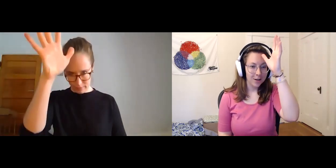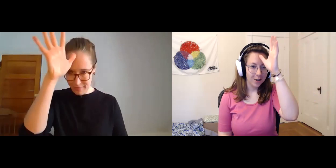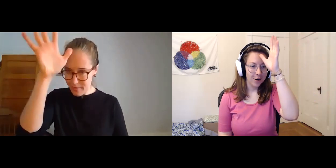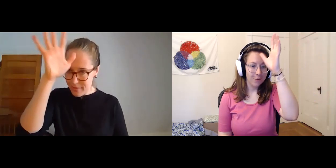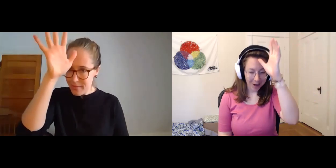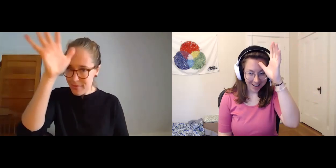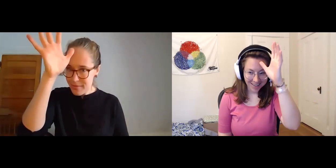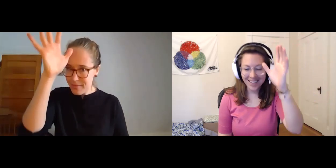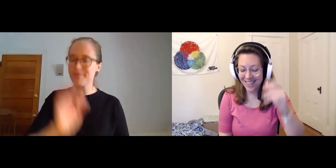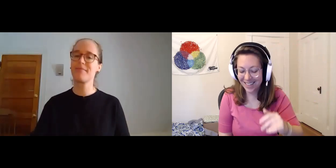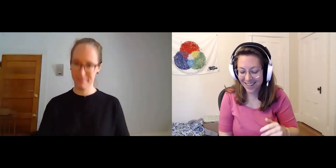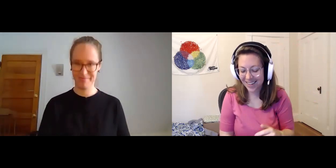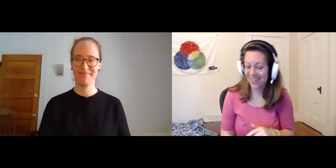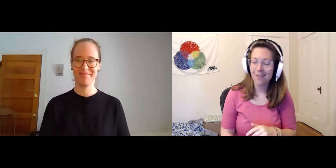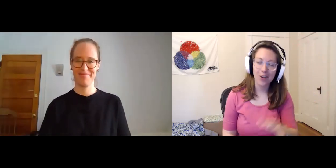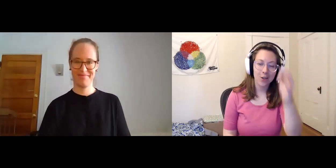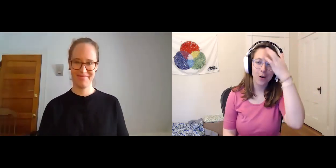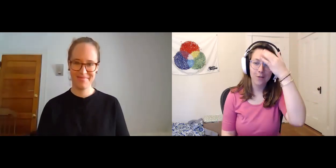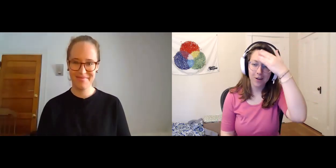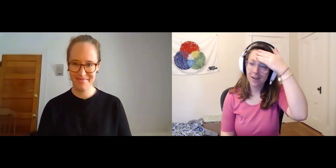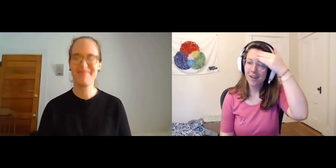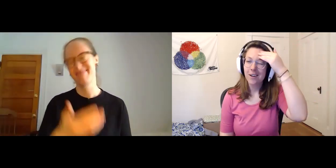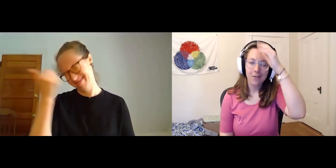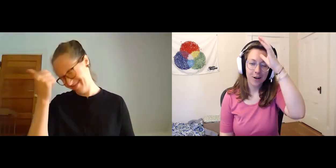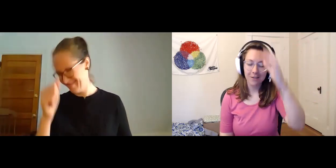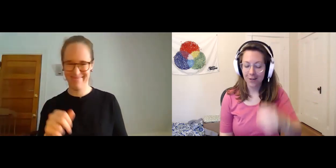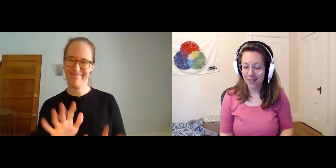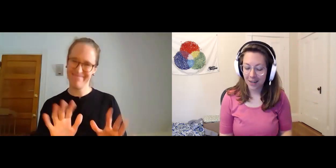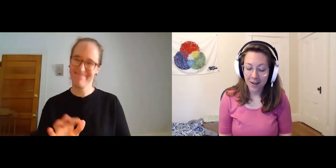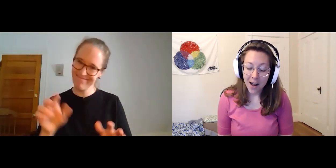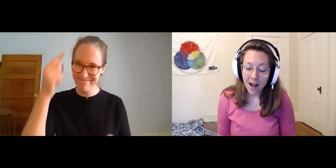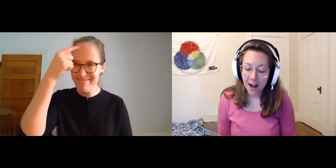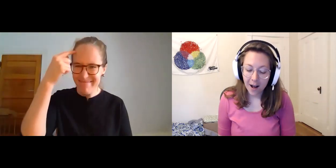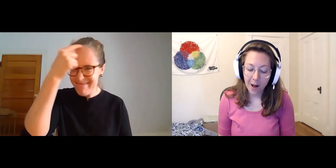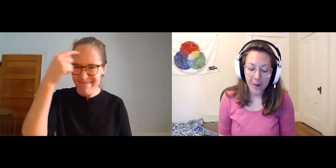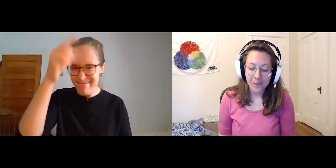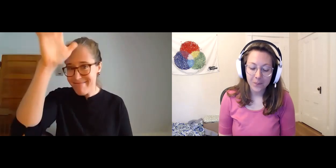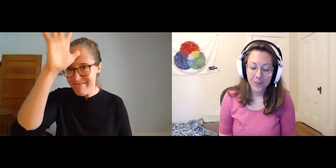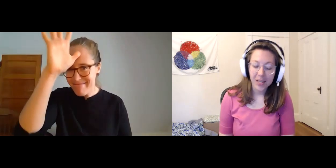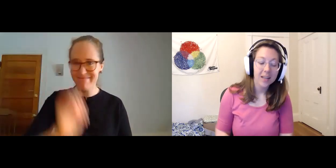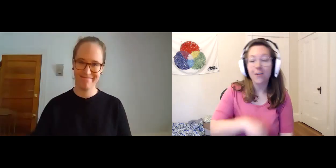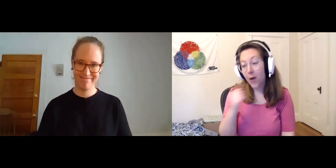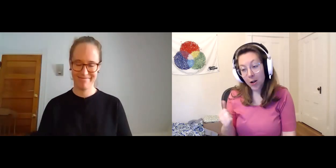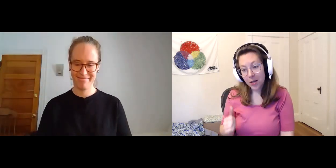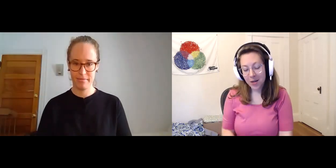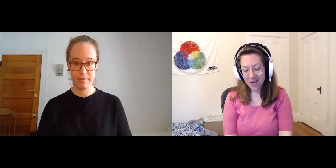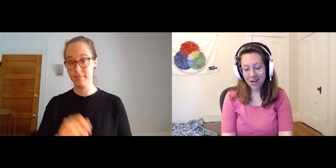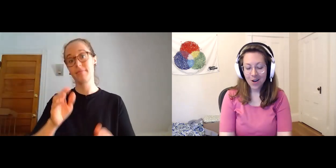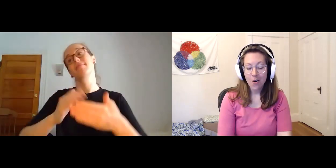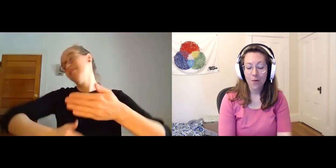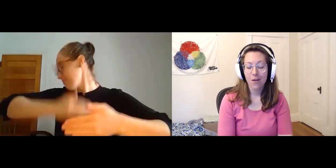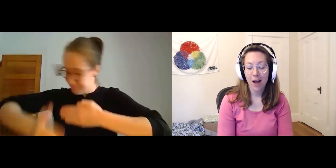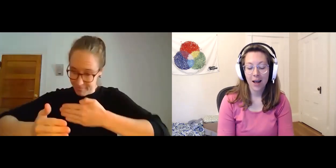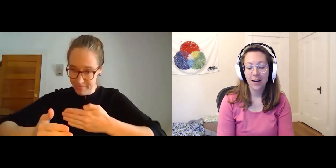on your forehead. Forgot the word for forehead for a second. The following